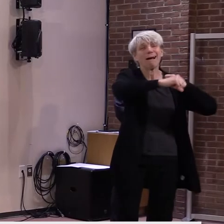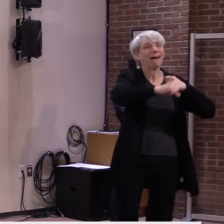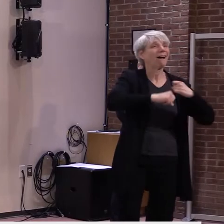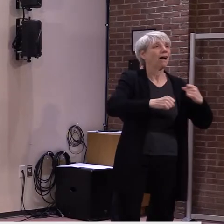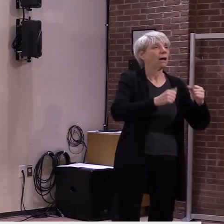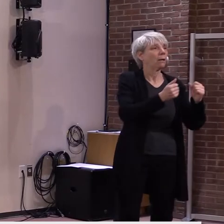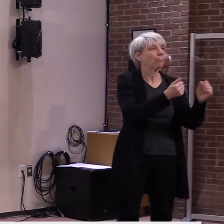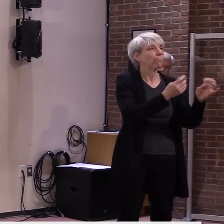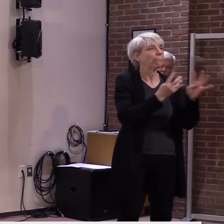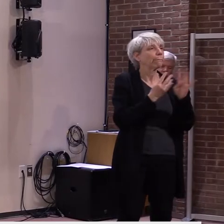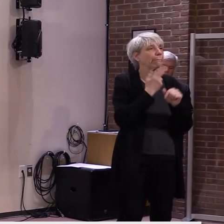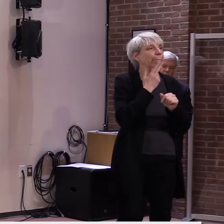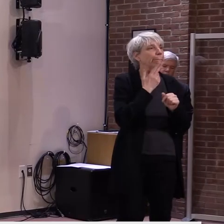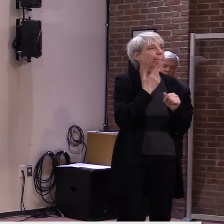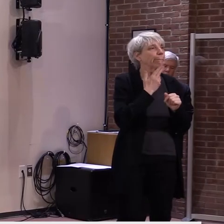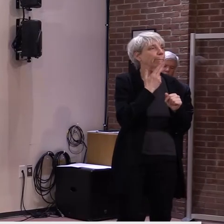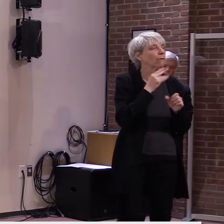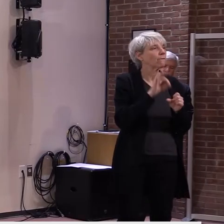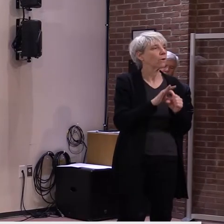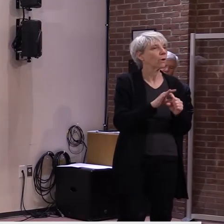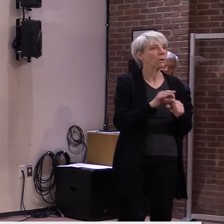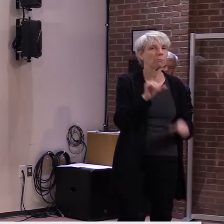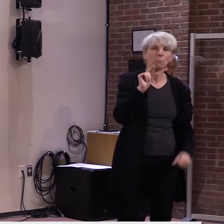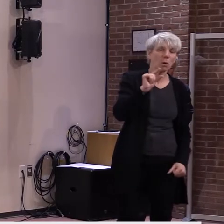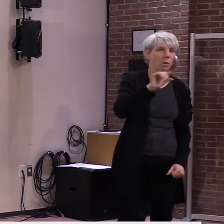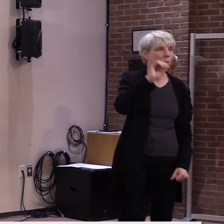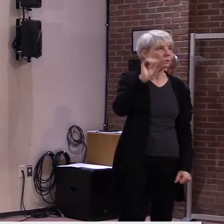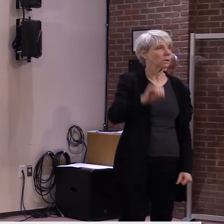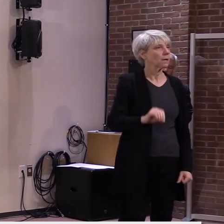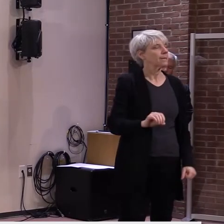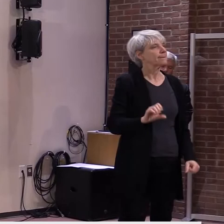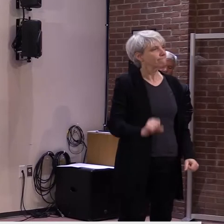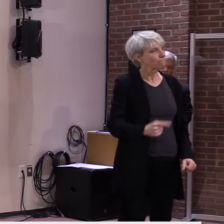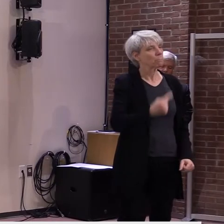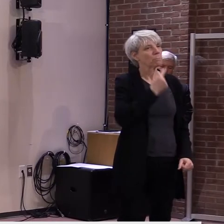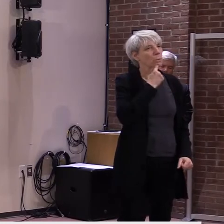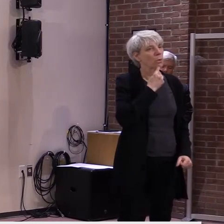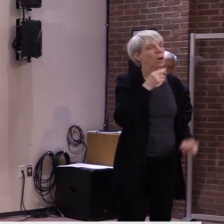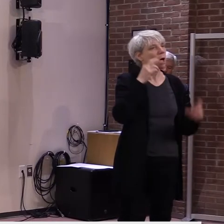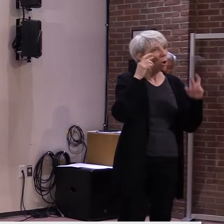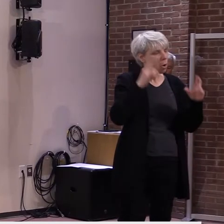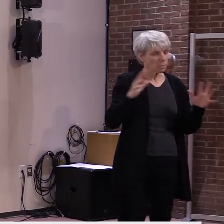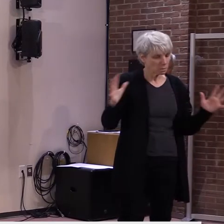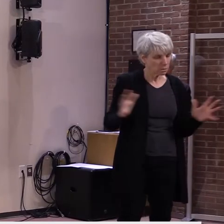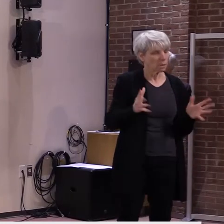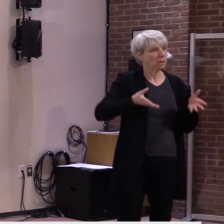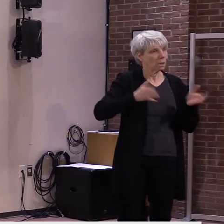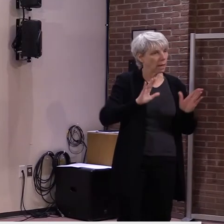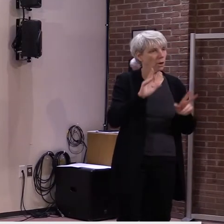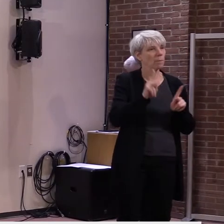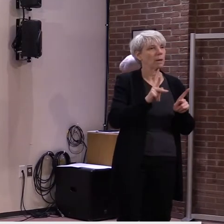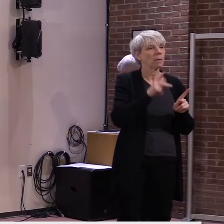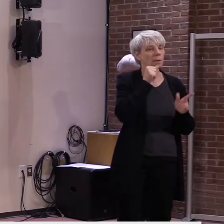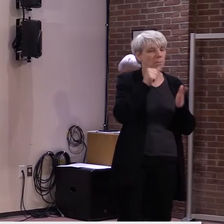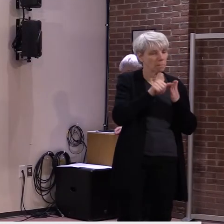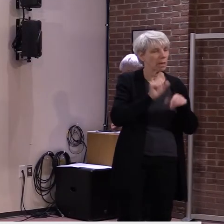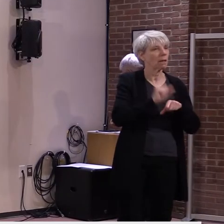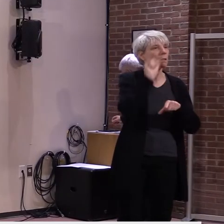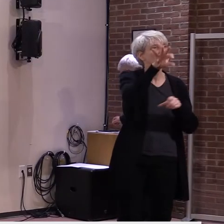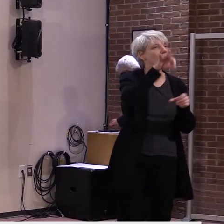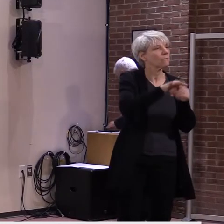to the ballot box. So I hope they continue to move in this direction with local elections as well.